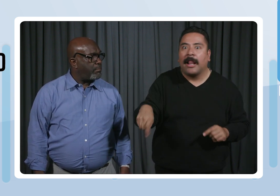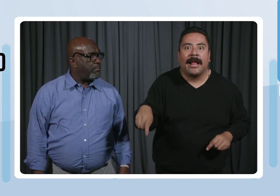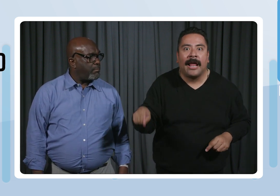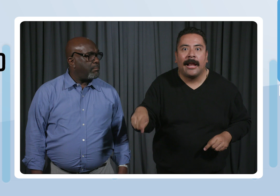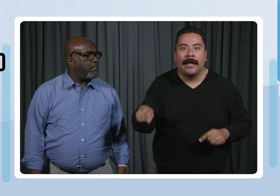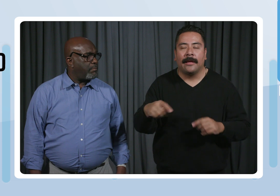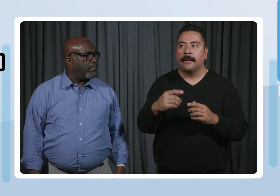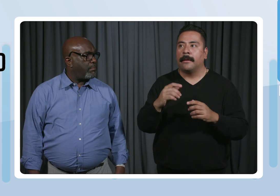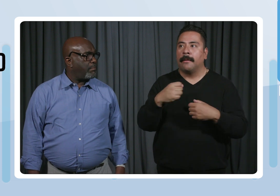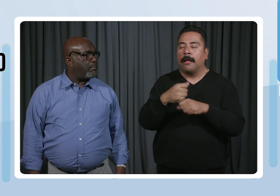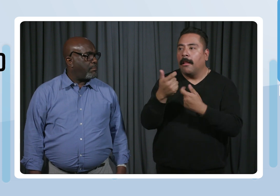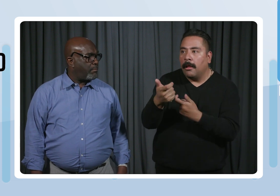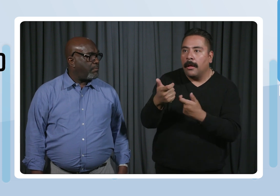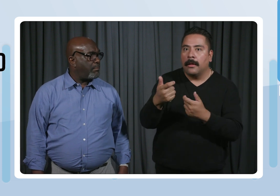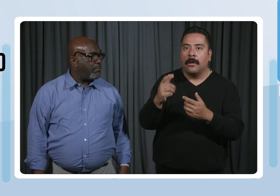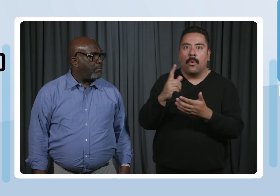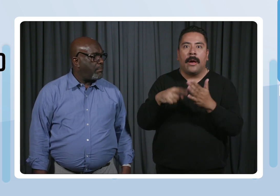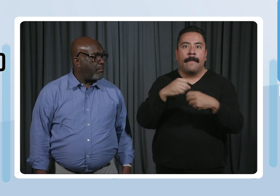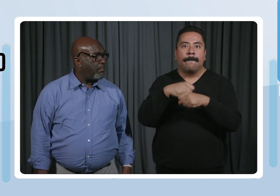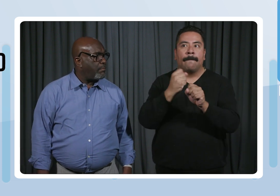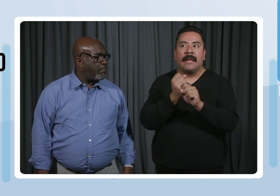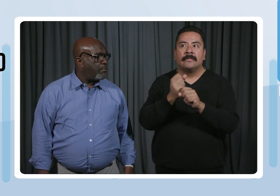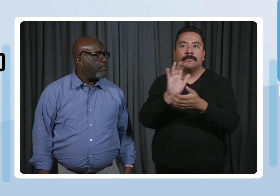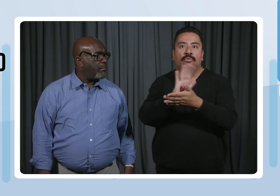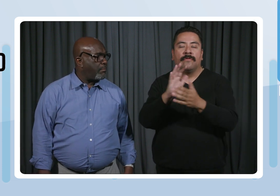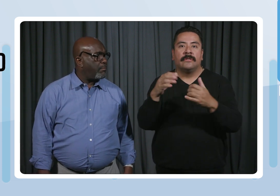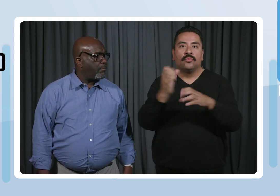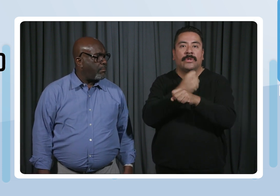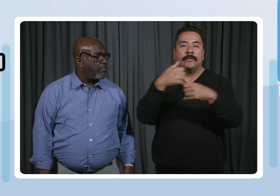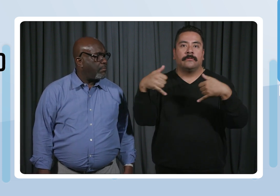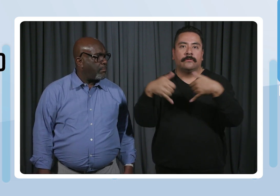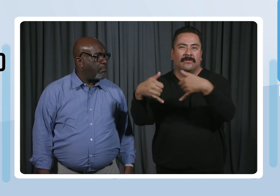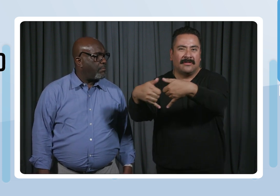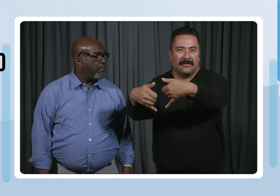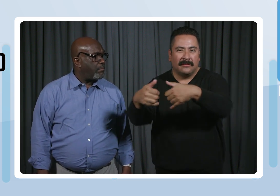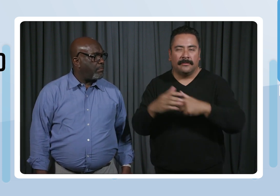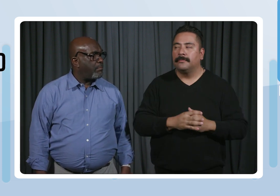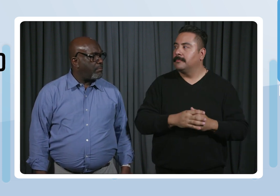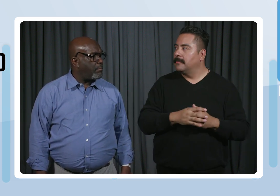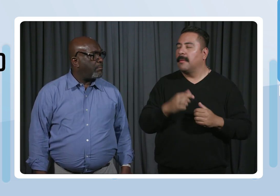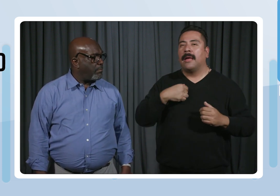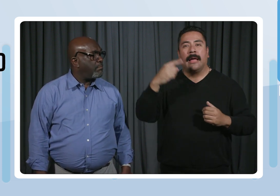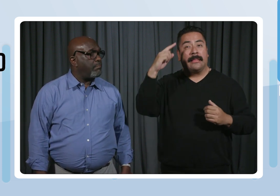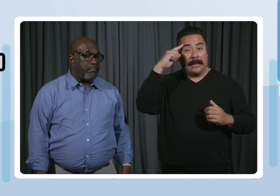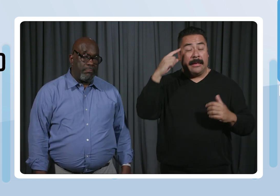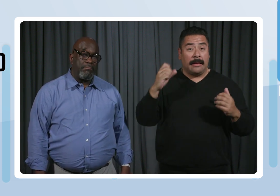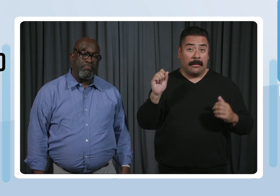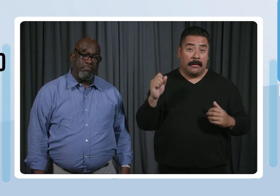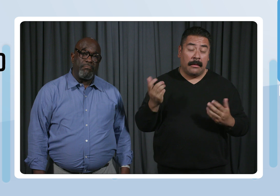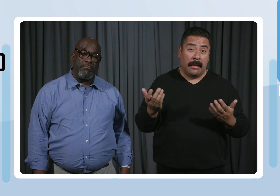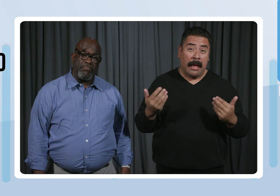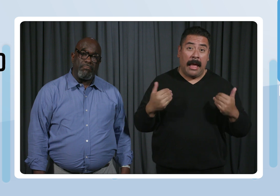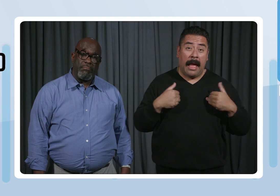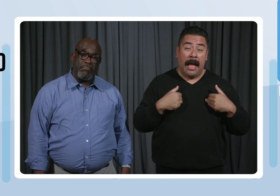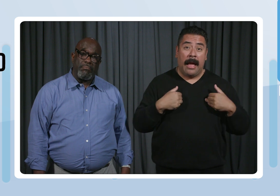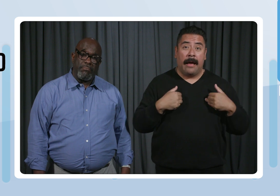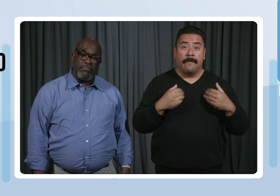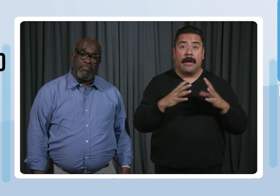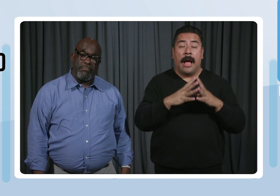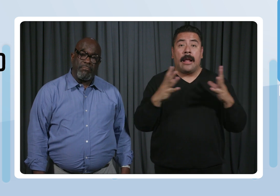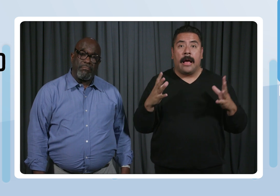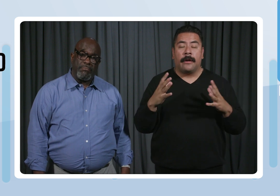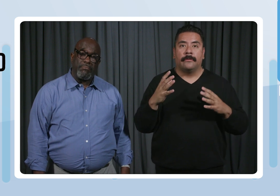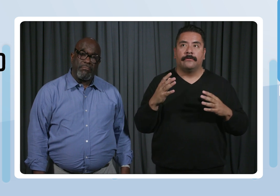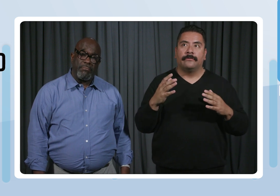will be successful during award season. So I think that there's been a lot of